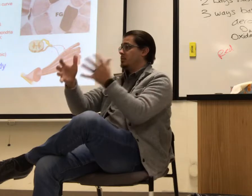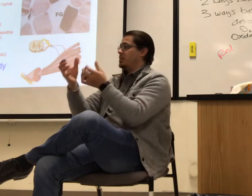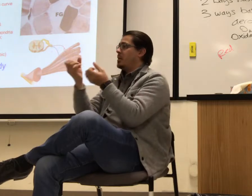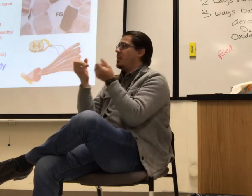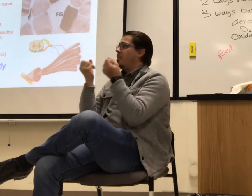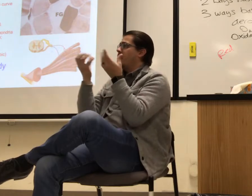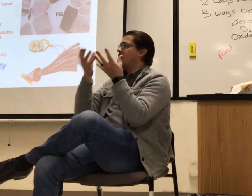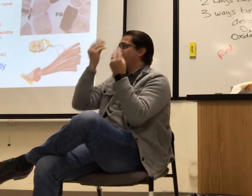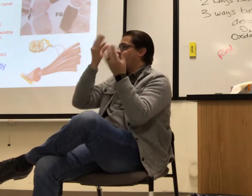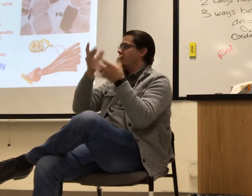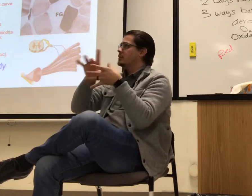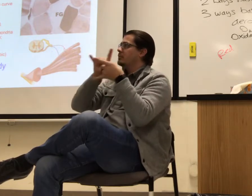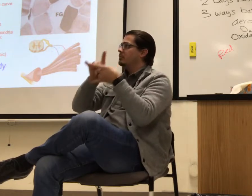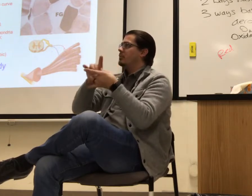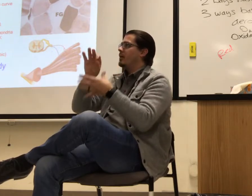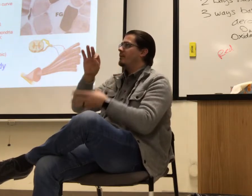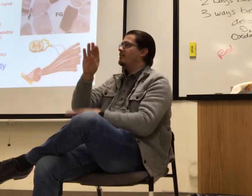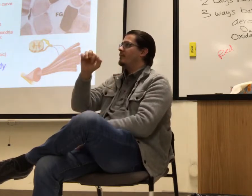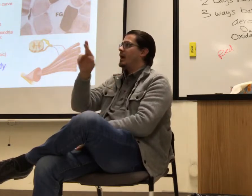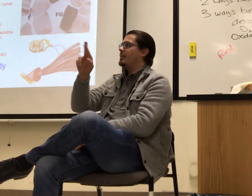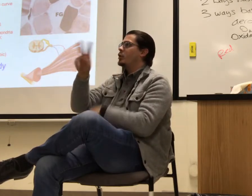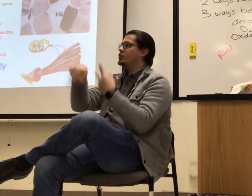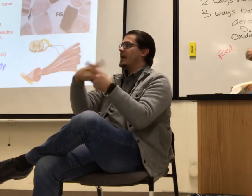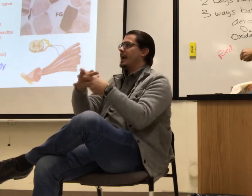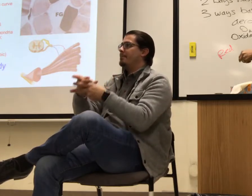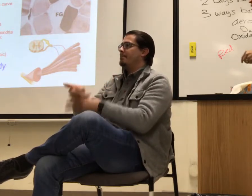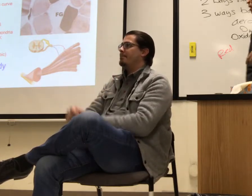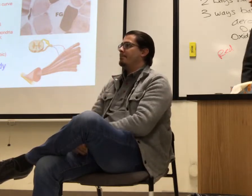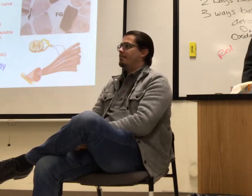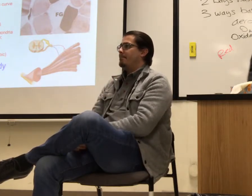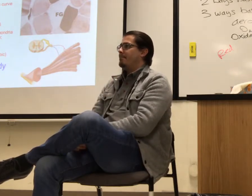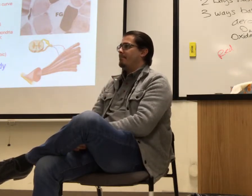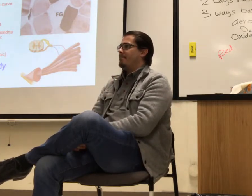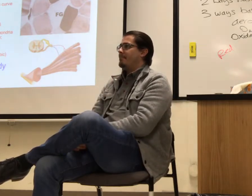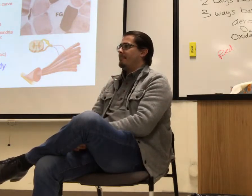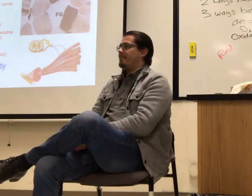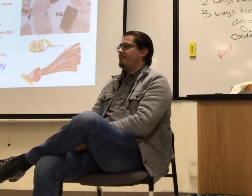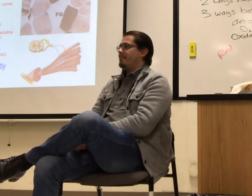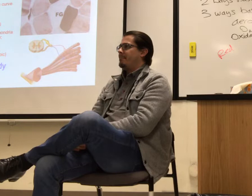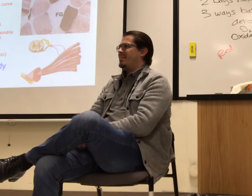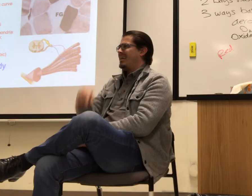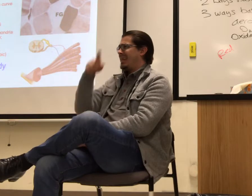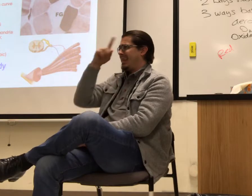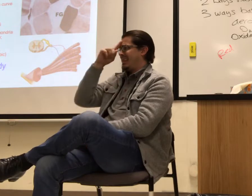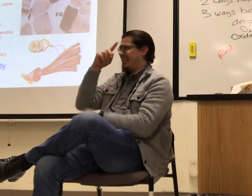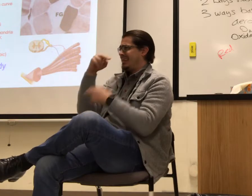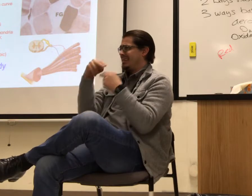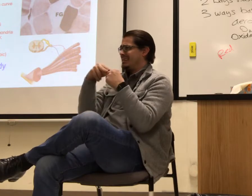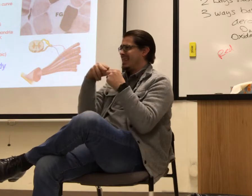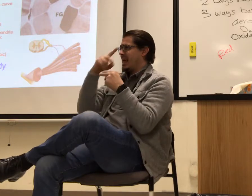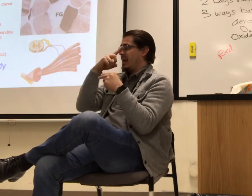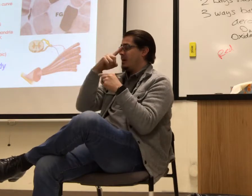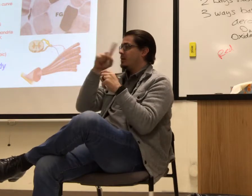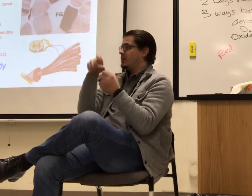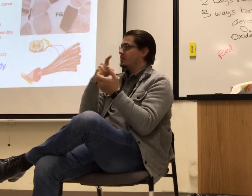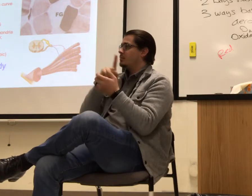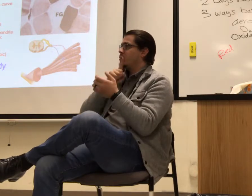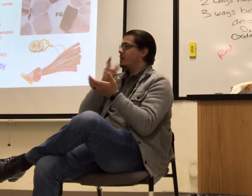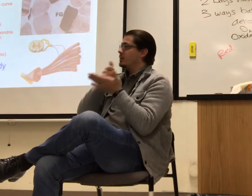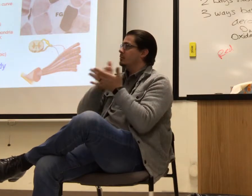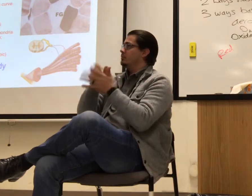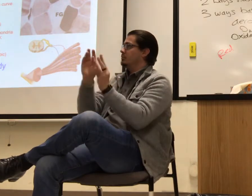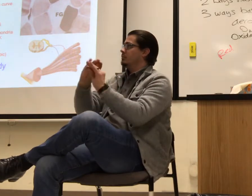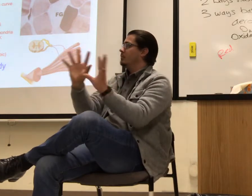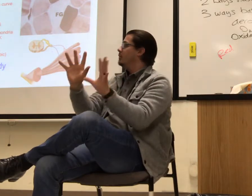has to do with the fiber type. Okay. And I think the slide that can really help you